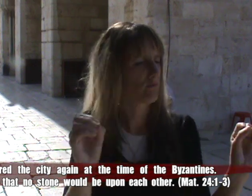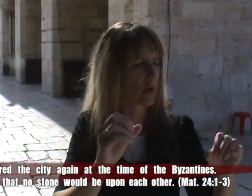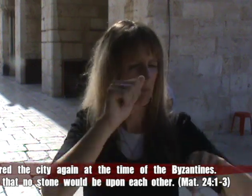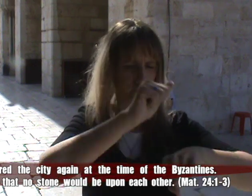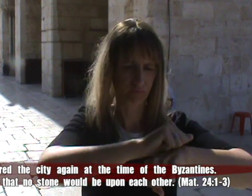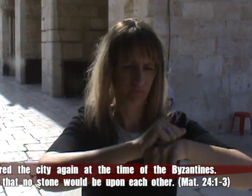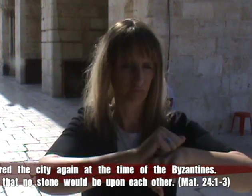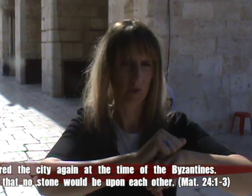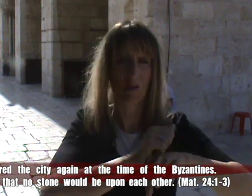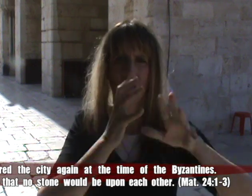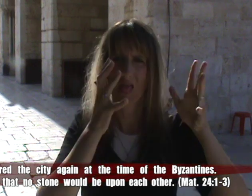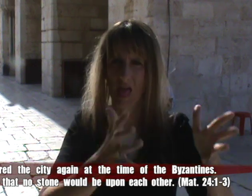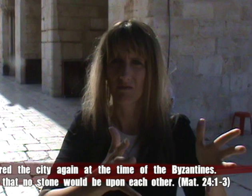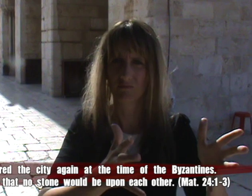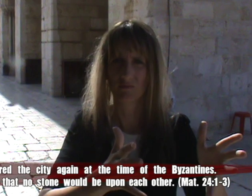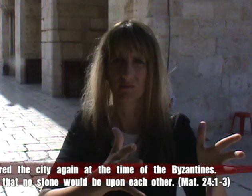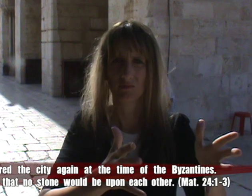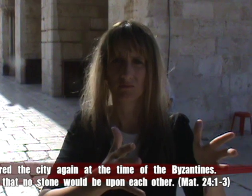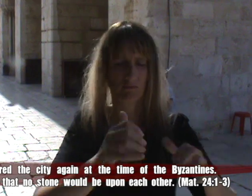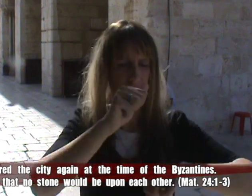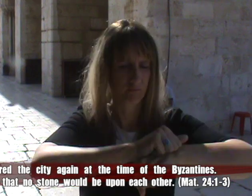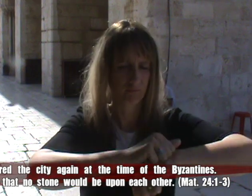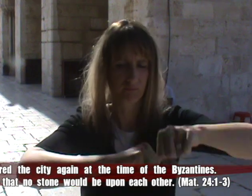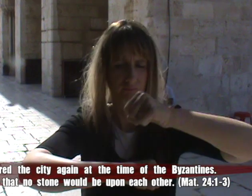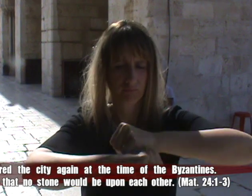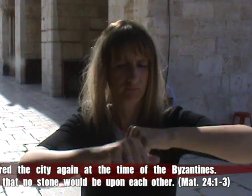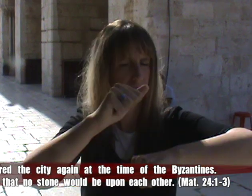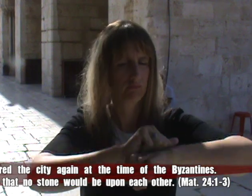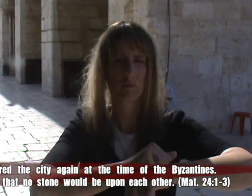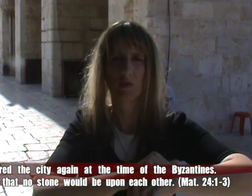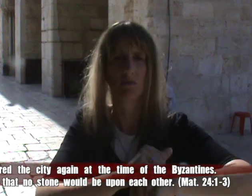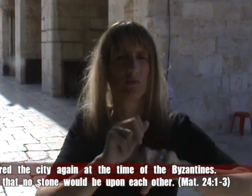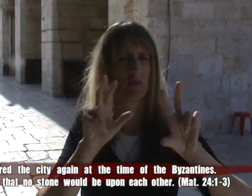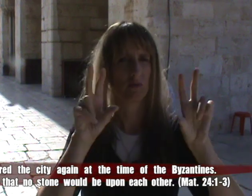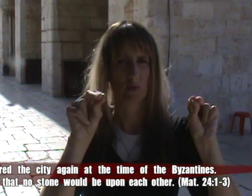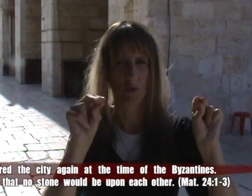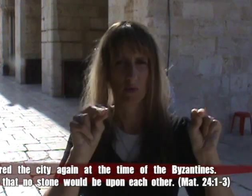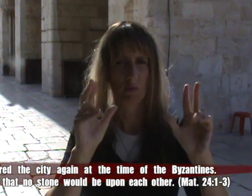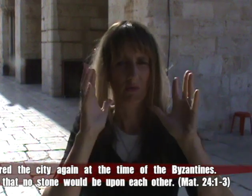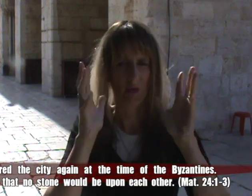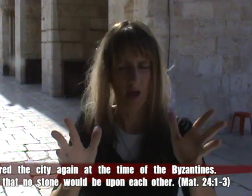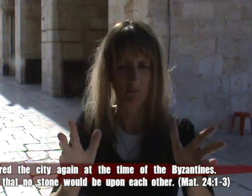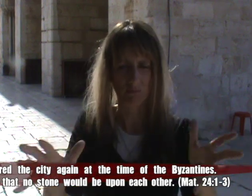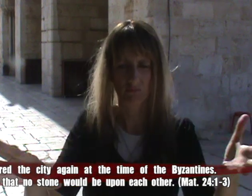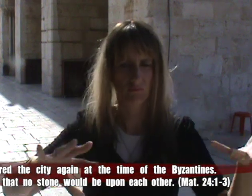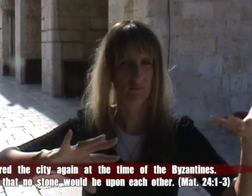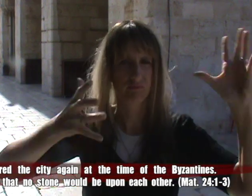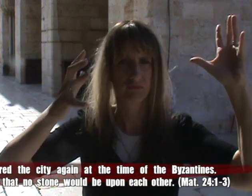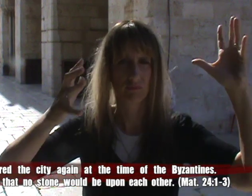Jesus said that no rock would be left upon one another. No, that the temple would be destroyed.